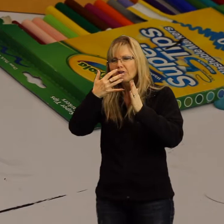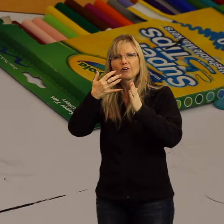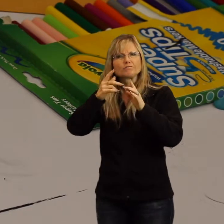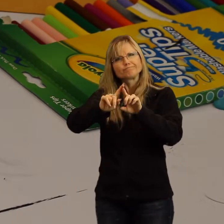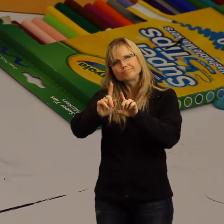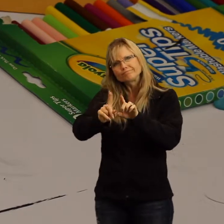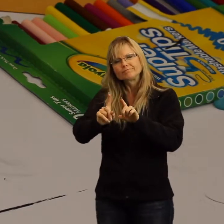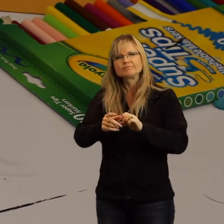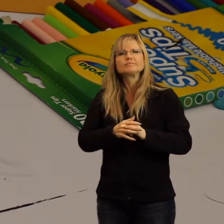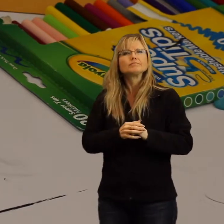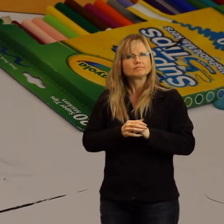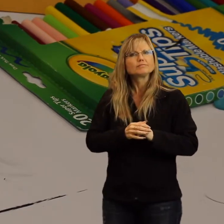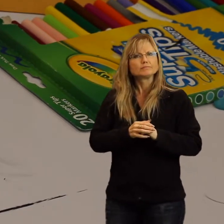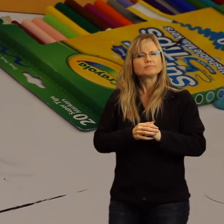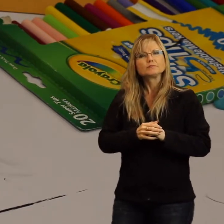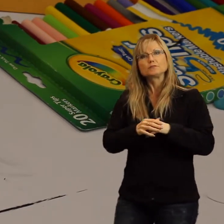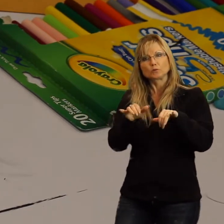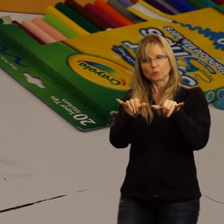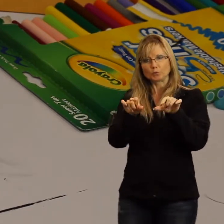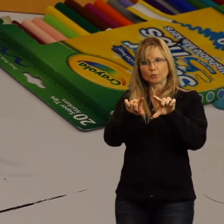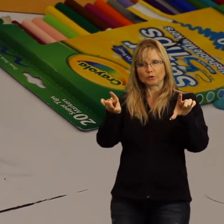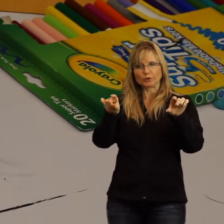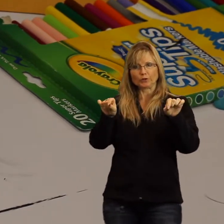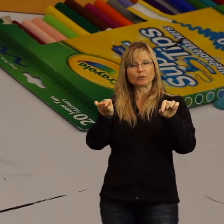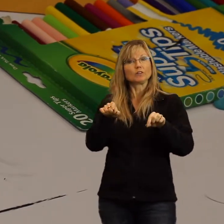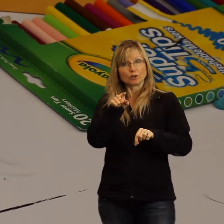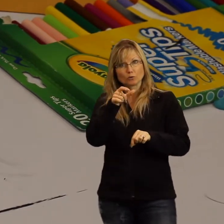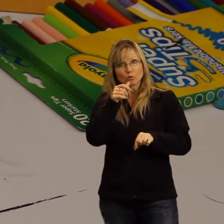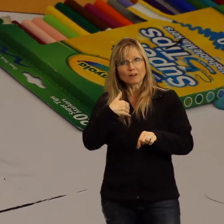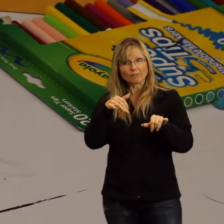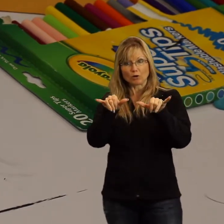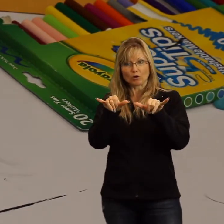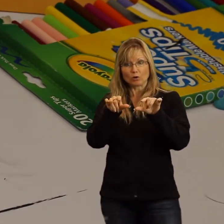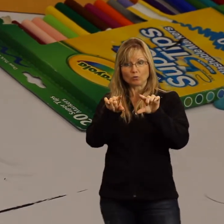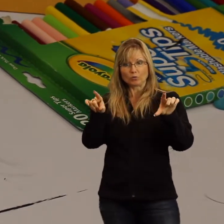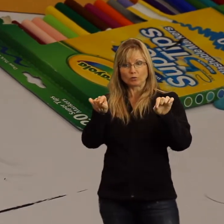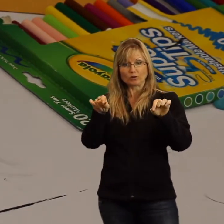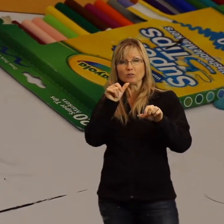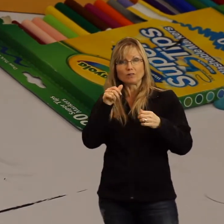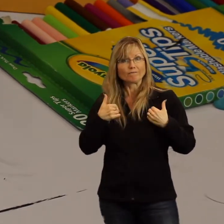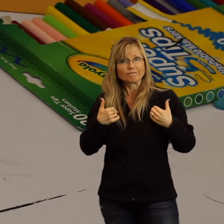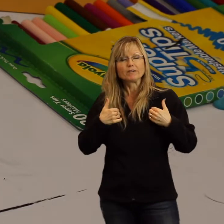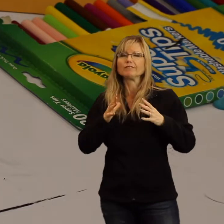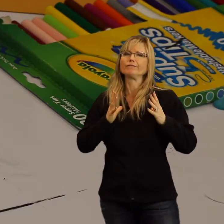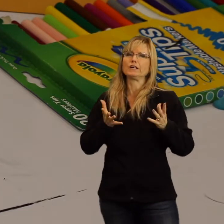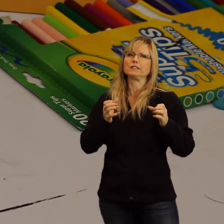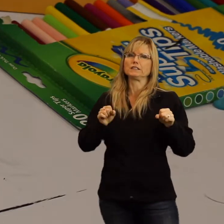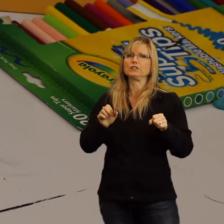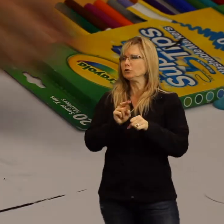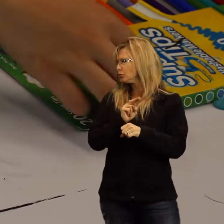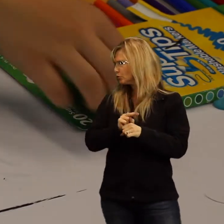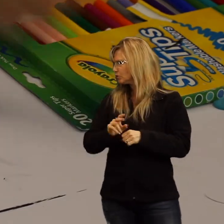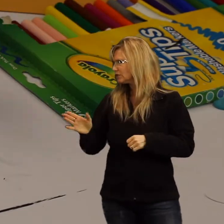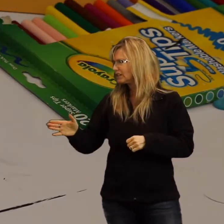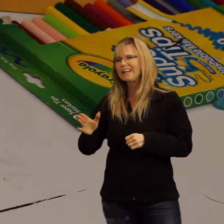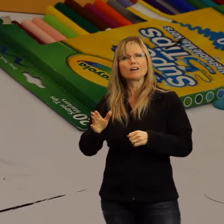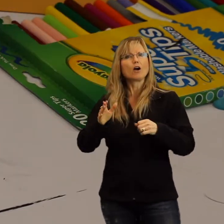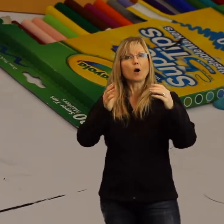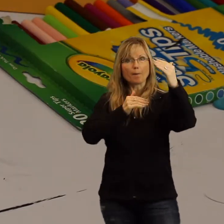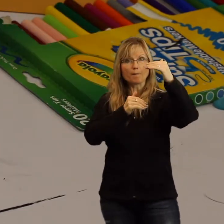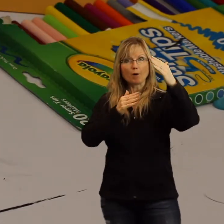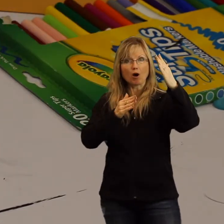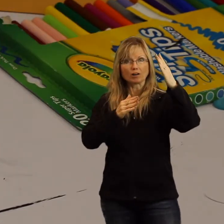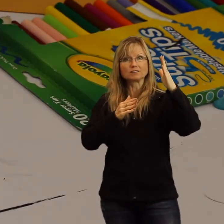pencil, ruler. If you don't have a ruler at home, using a straight edge like the corner of a